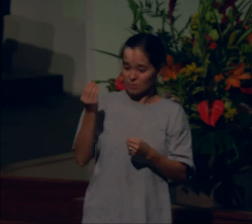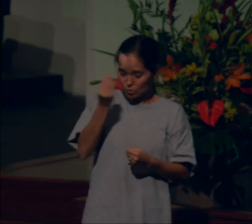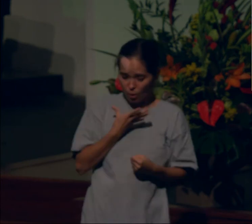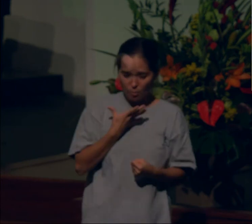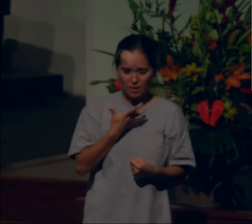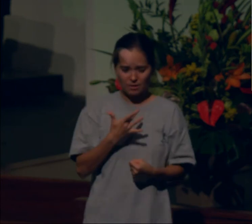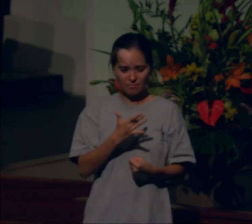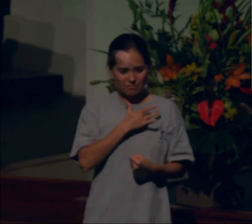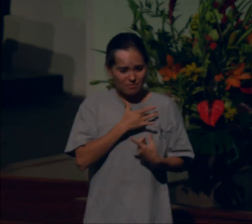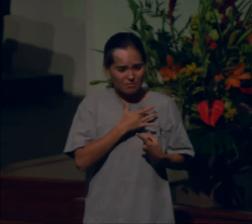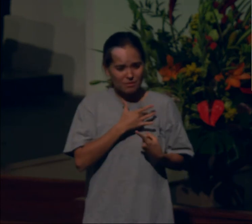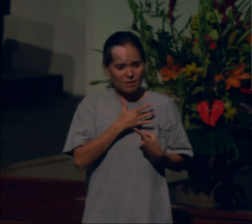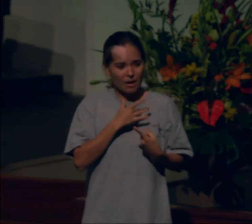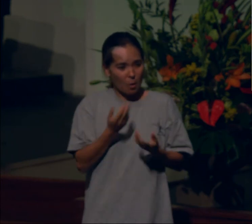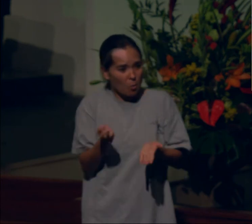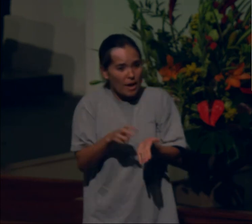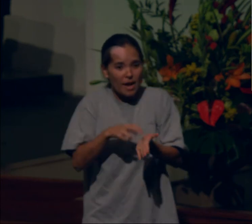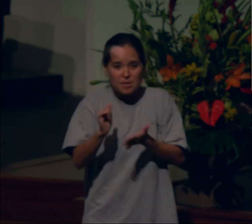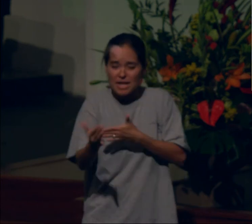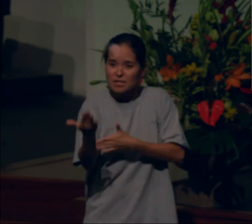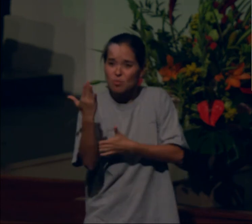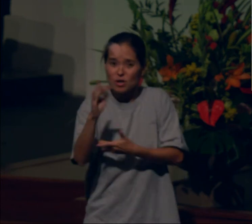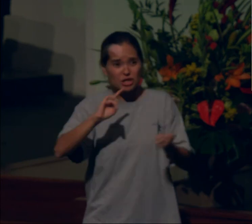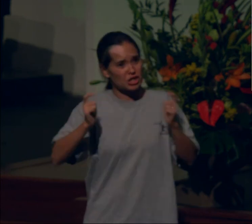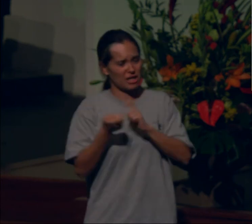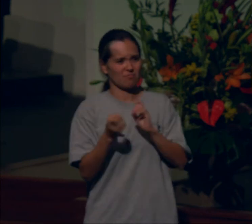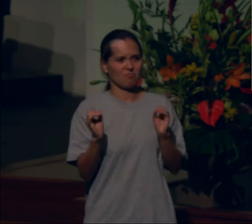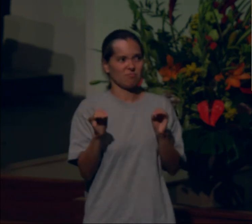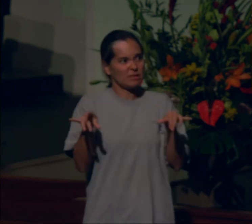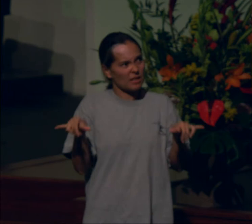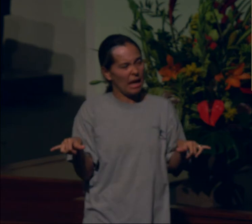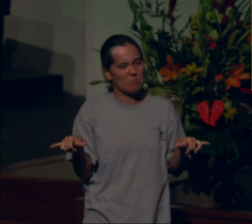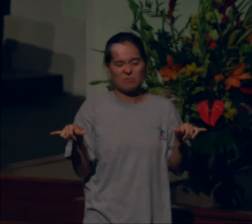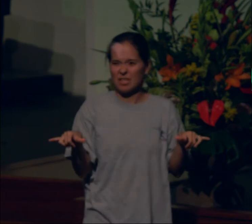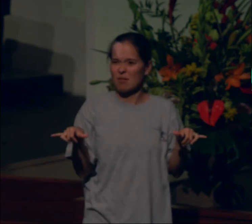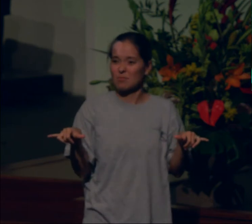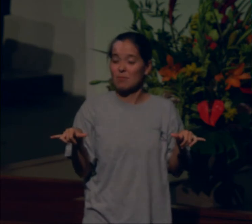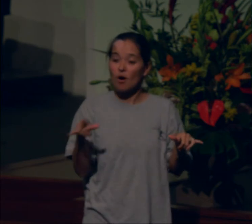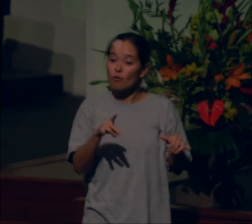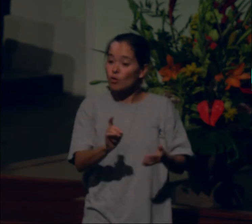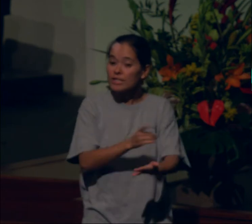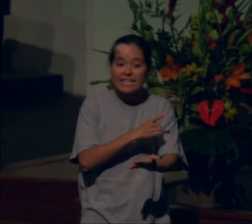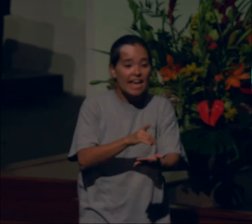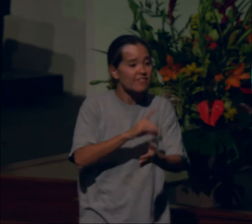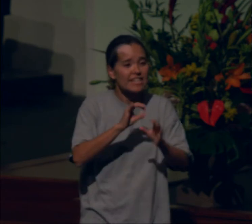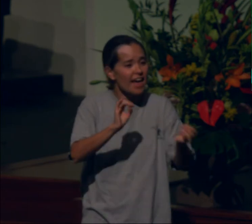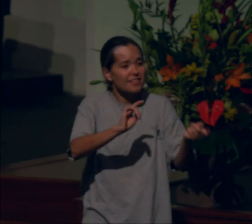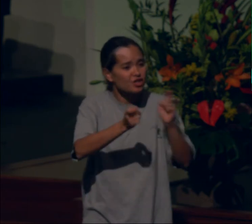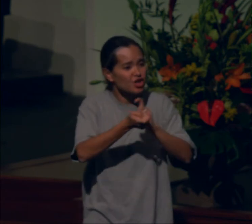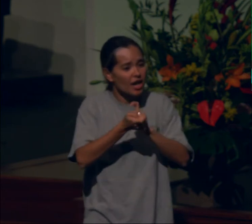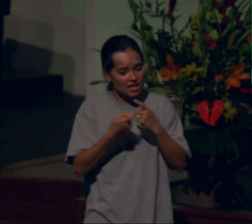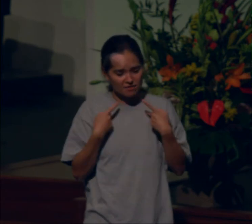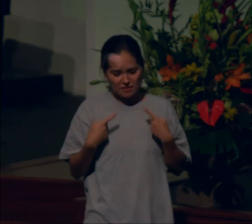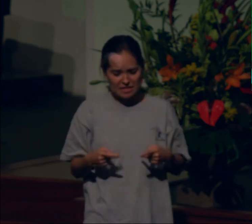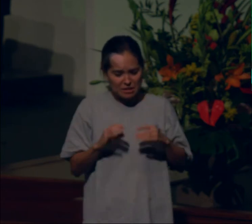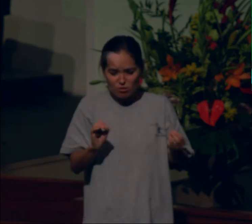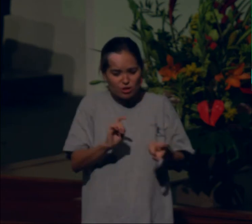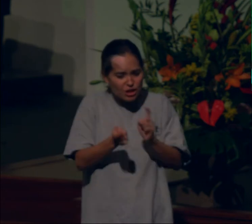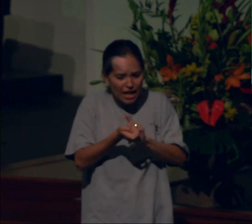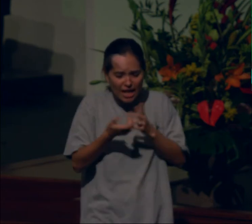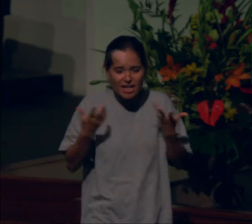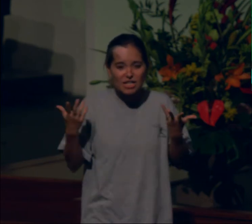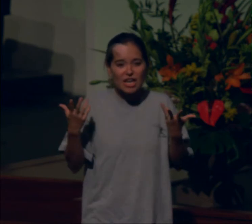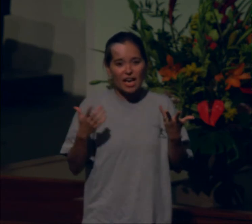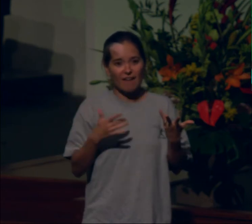in your heart, you didn't wake up the next morning and things were changed. Everything looked the same. See, for David, nothing changed physically. In fact, it went